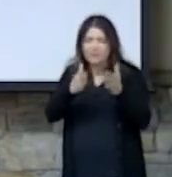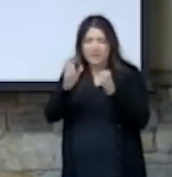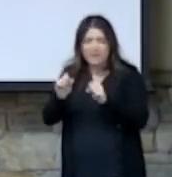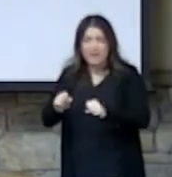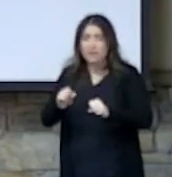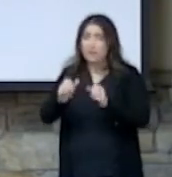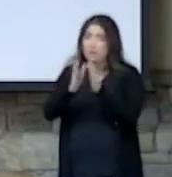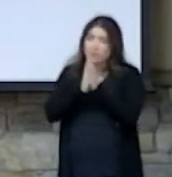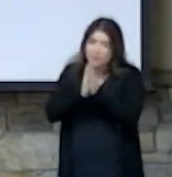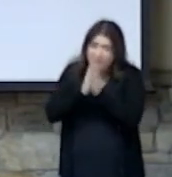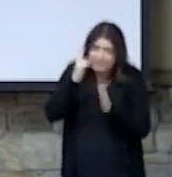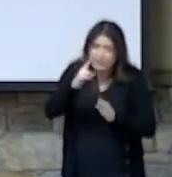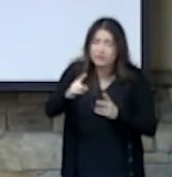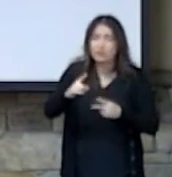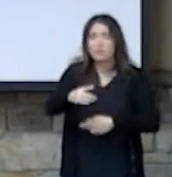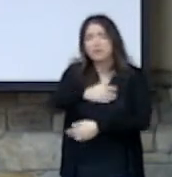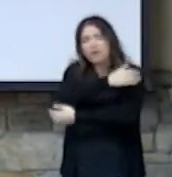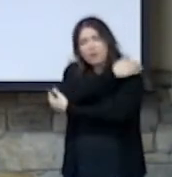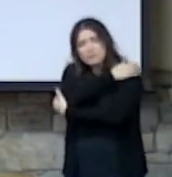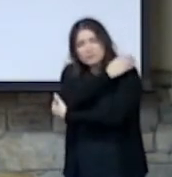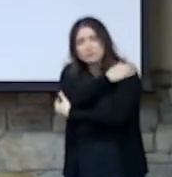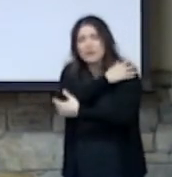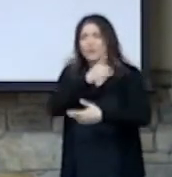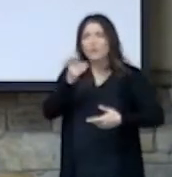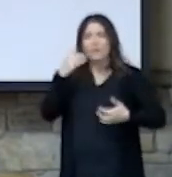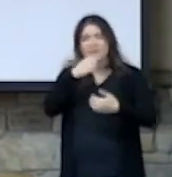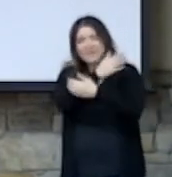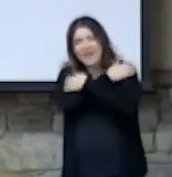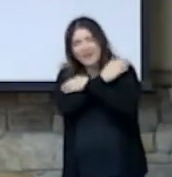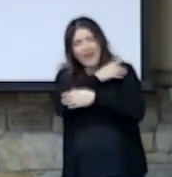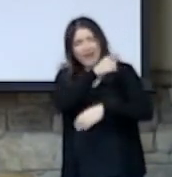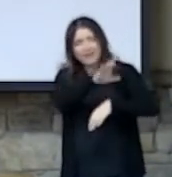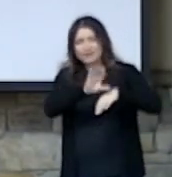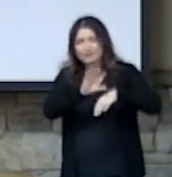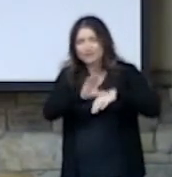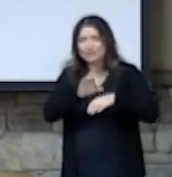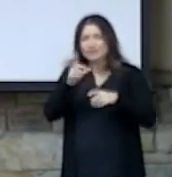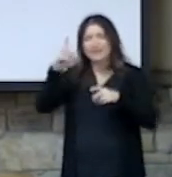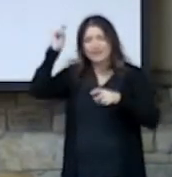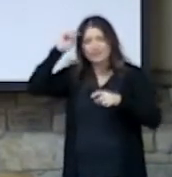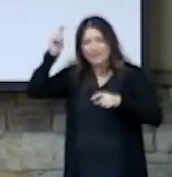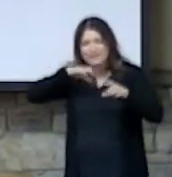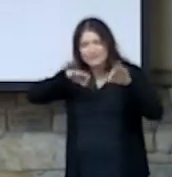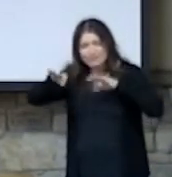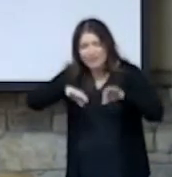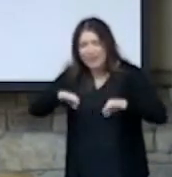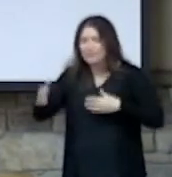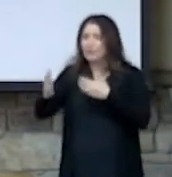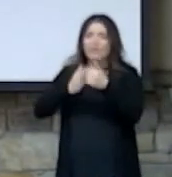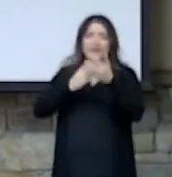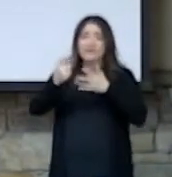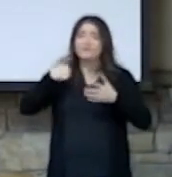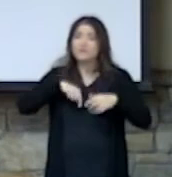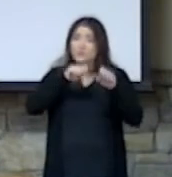We'll put our arms around you. We'll be that hugging congregation that Travis described. Whatever we can do to